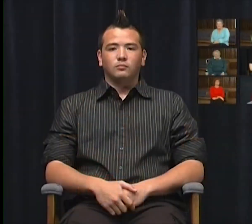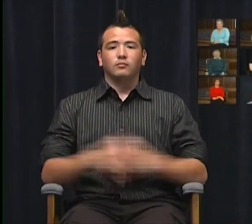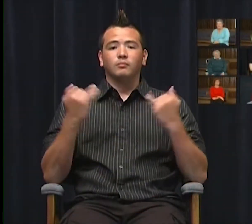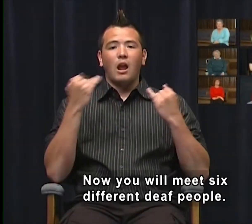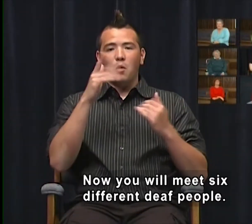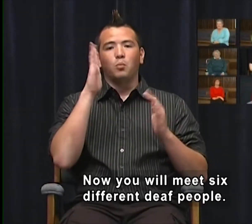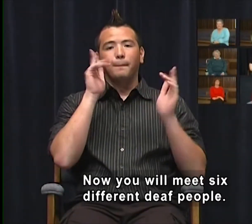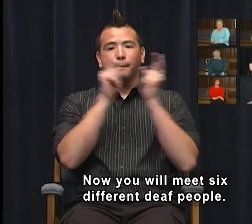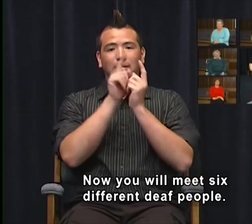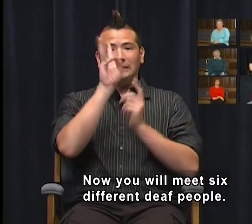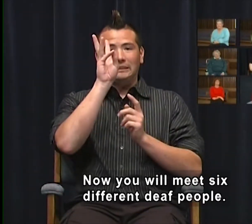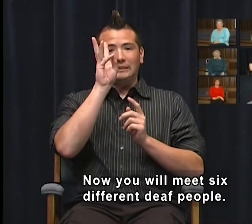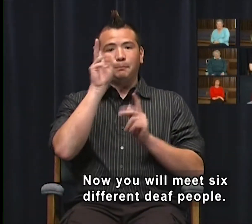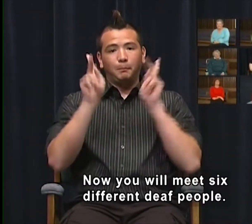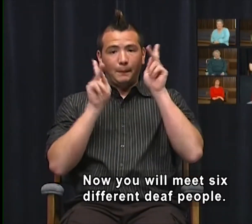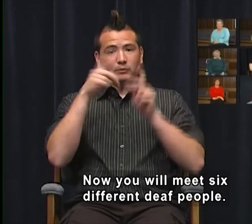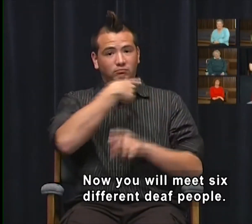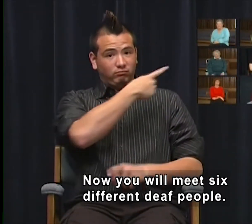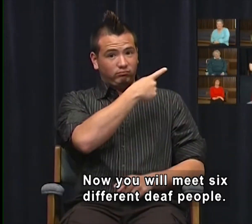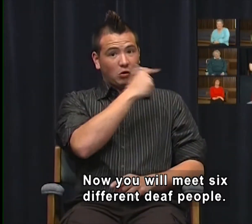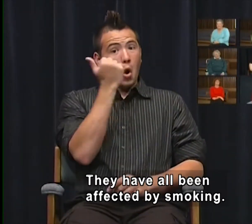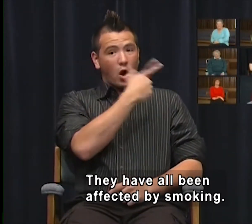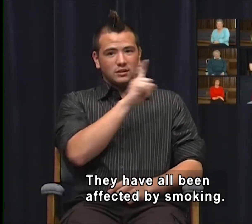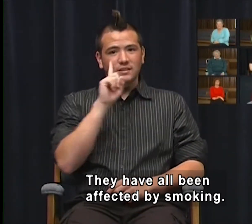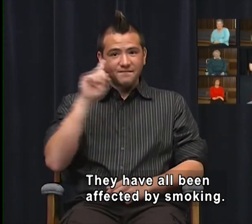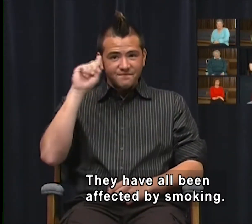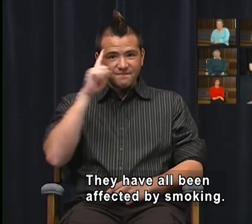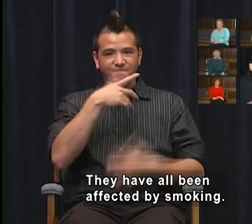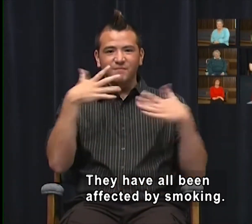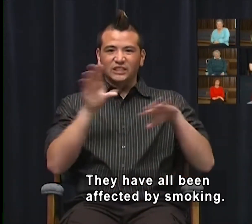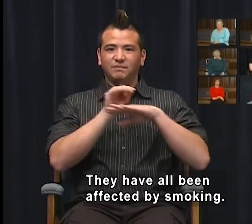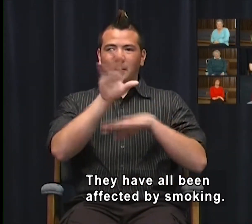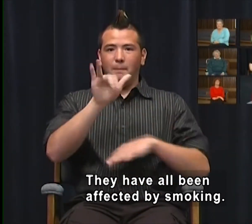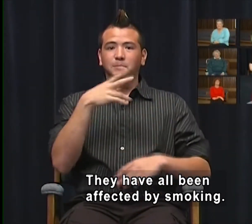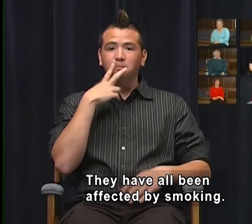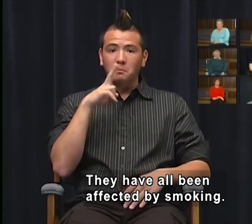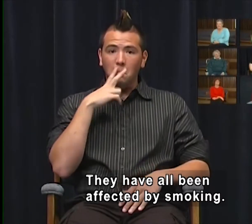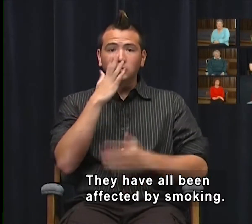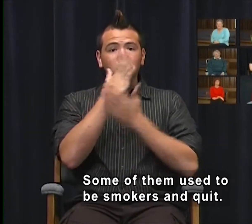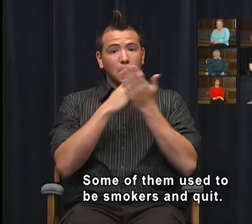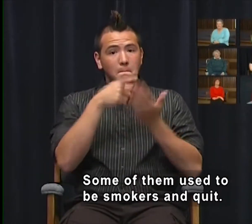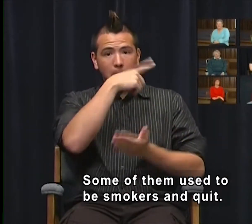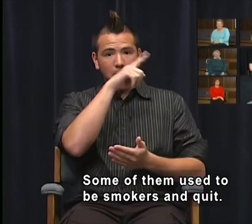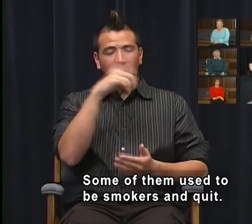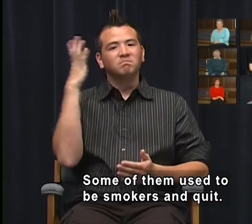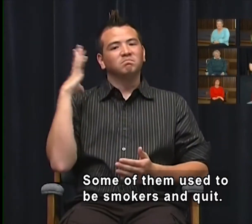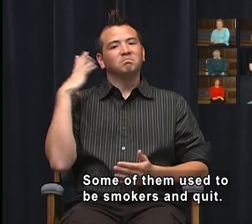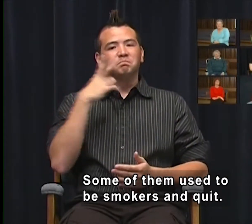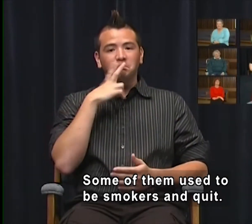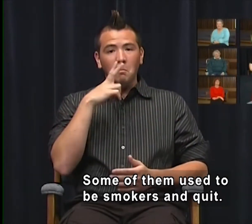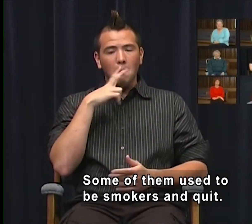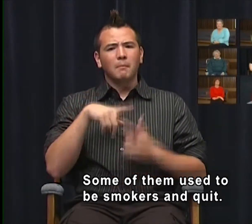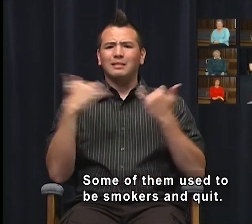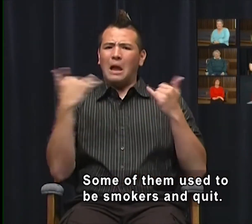Now you will meet six different deaf people. They have all been affected by smoking. Some of them used to be smokers and quit.